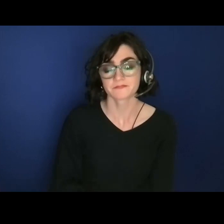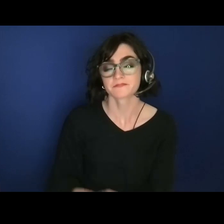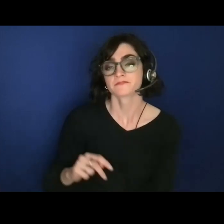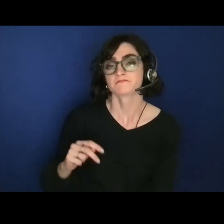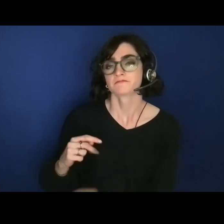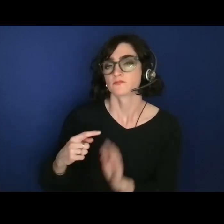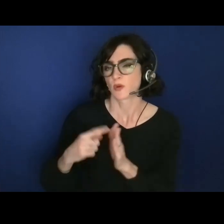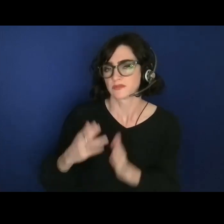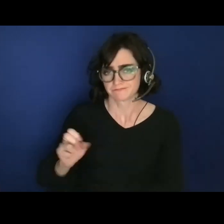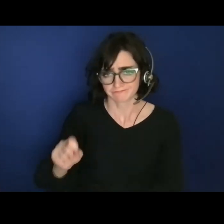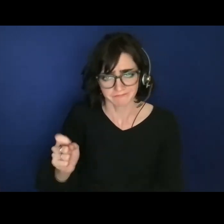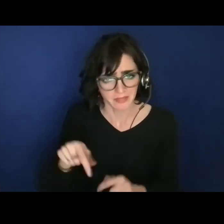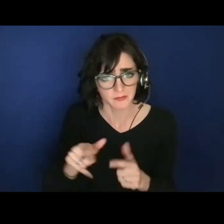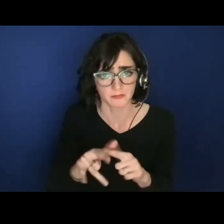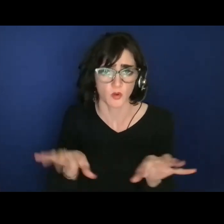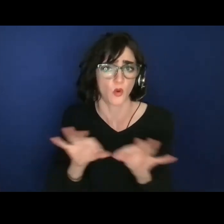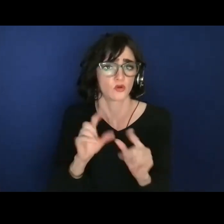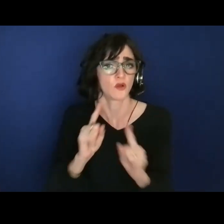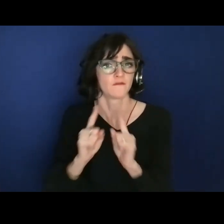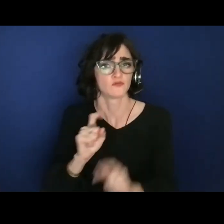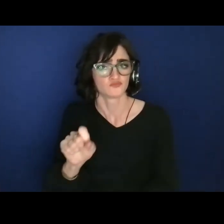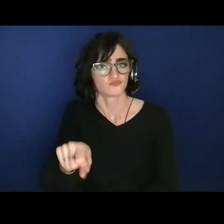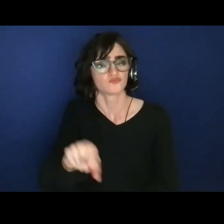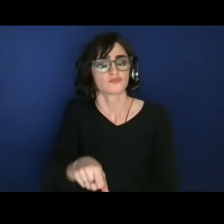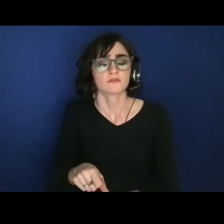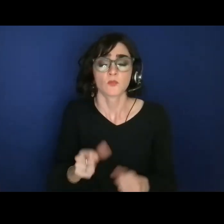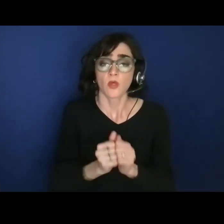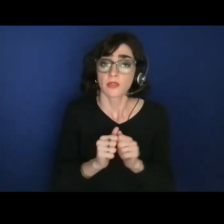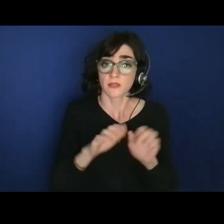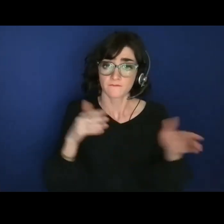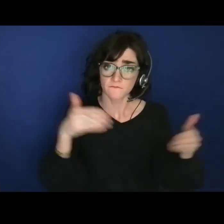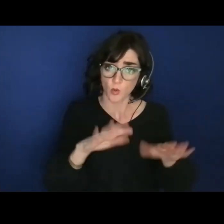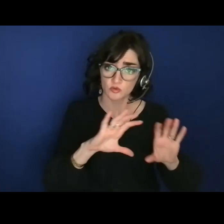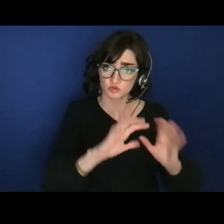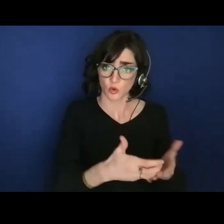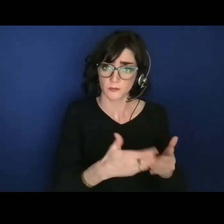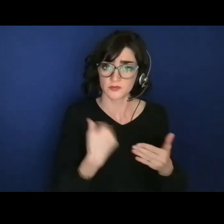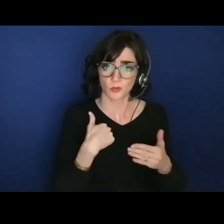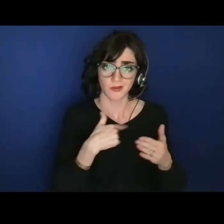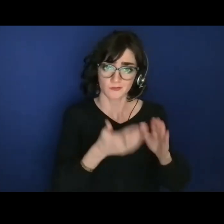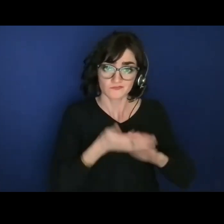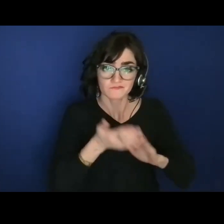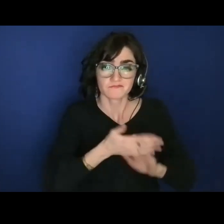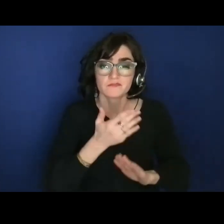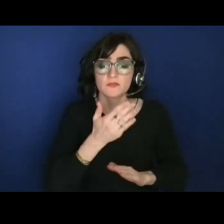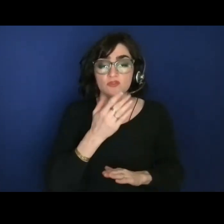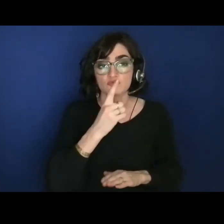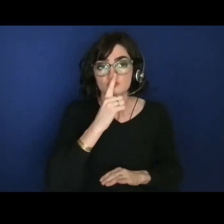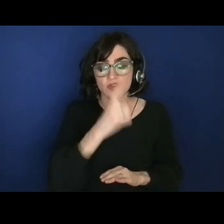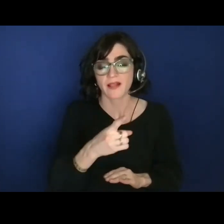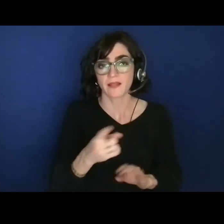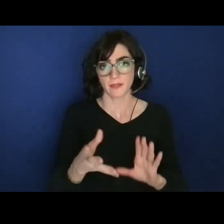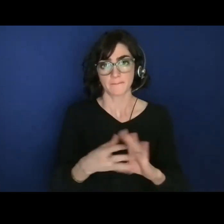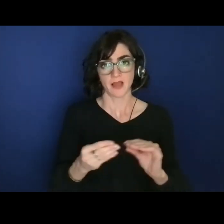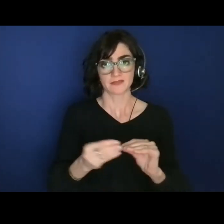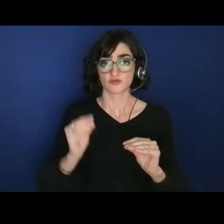conversation. And, you know, just with the focus groups we held, really, the message seems so clear not